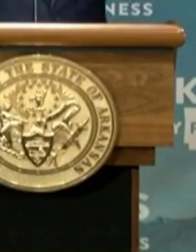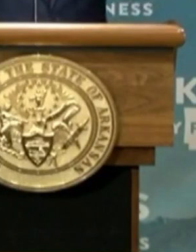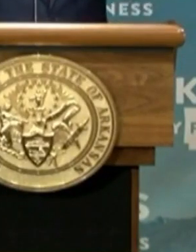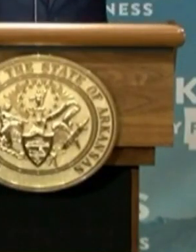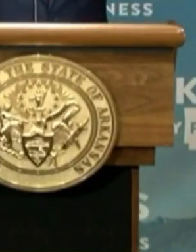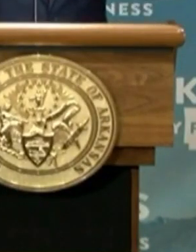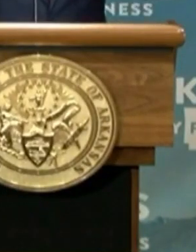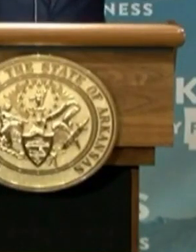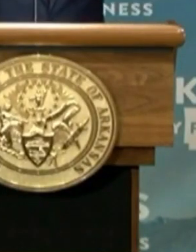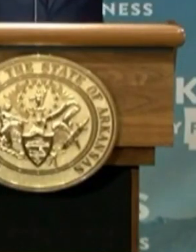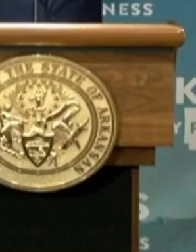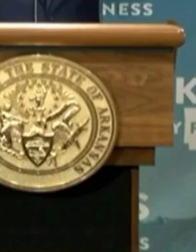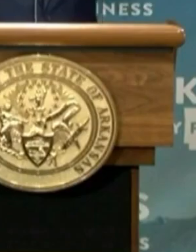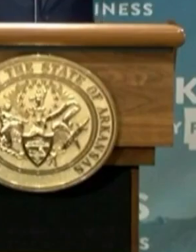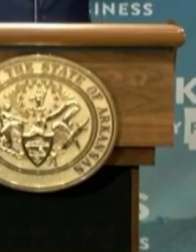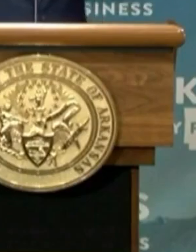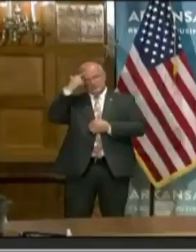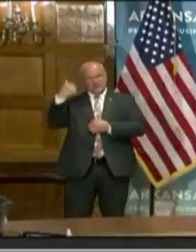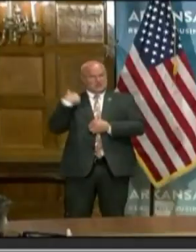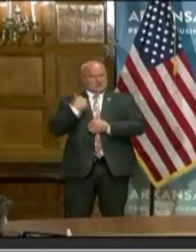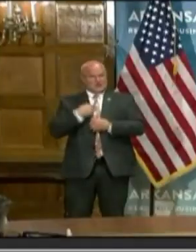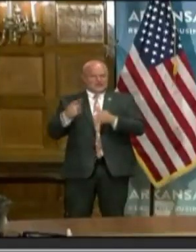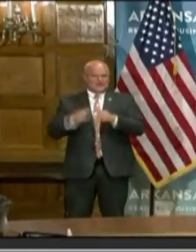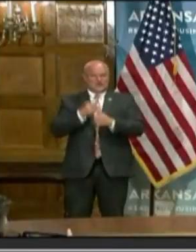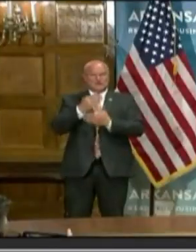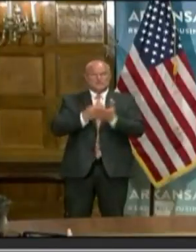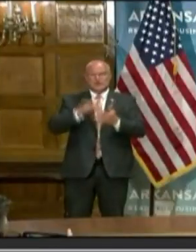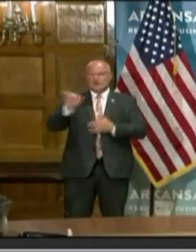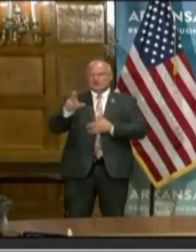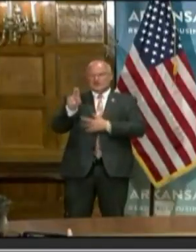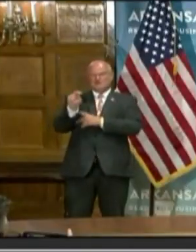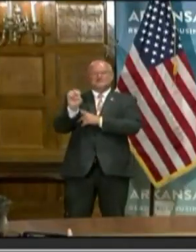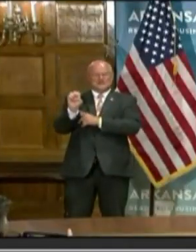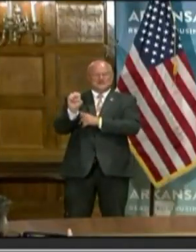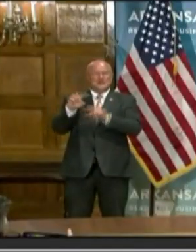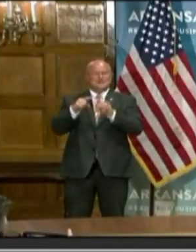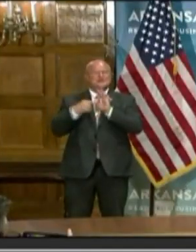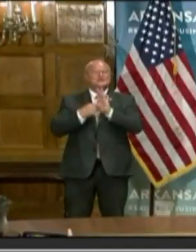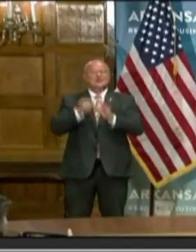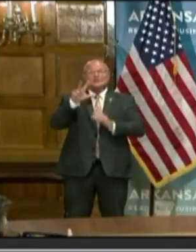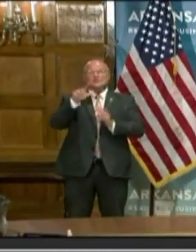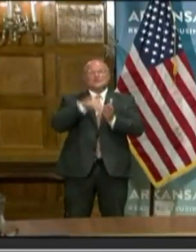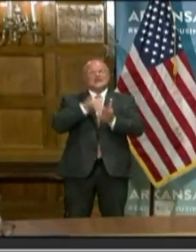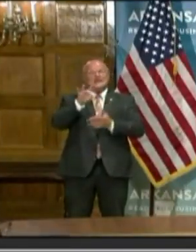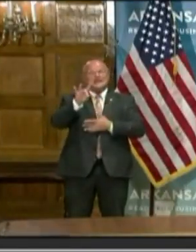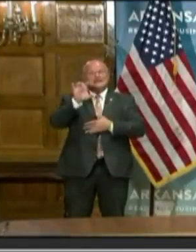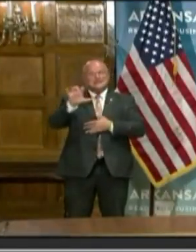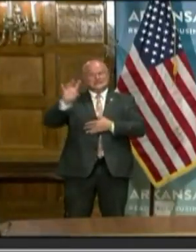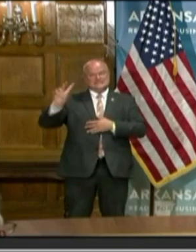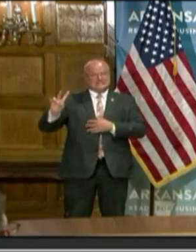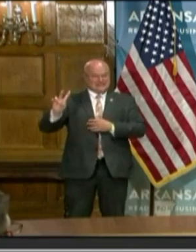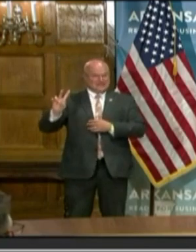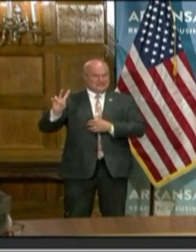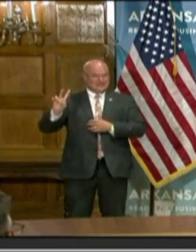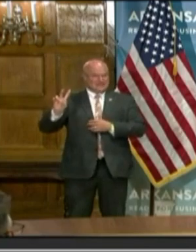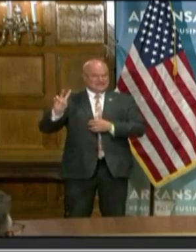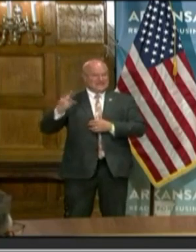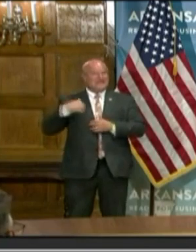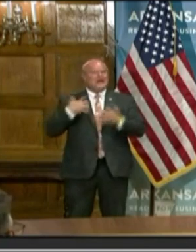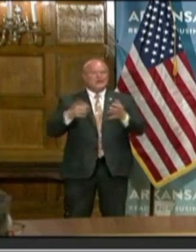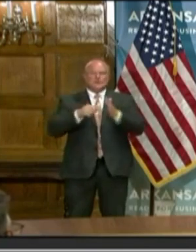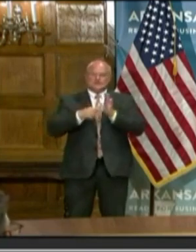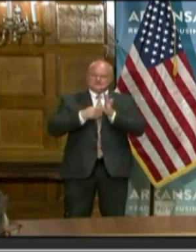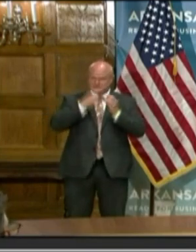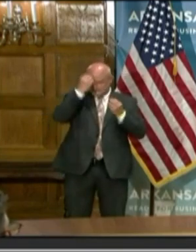funny because it's fairly blank because we're just in the first part of June, but it reflects 3,807, and I wanted